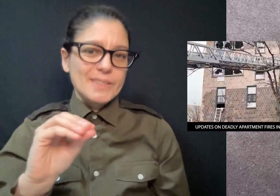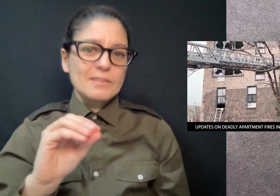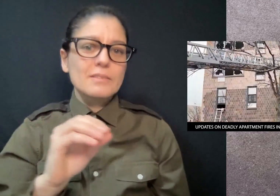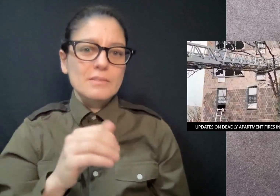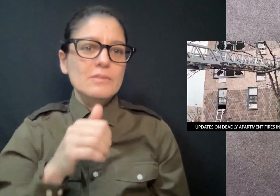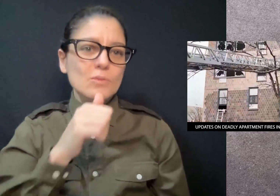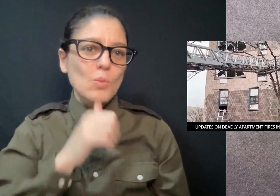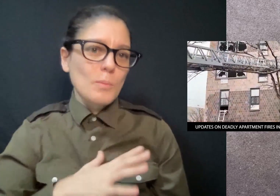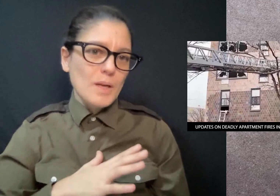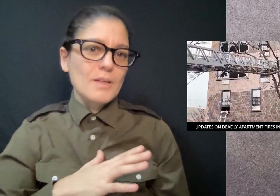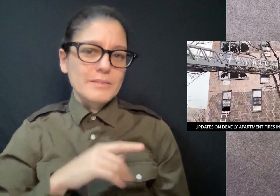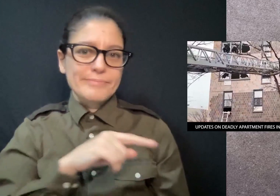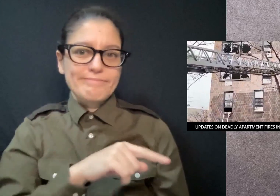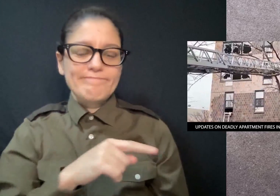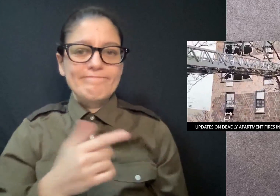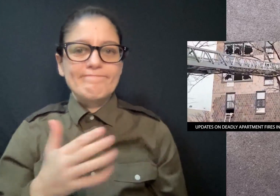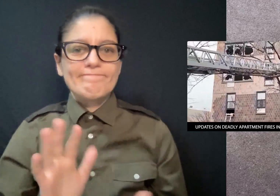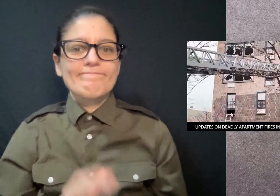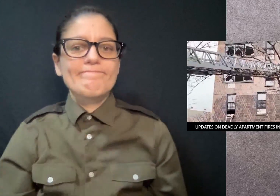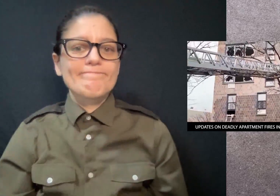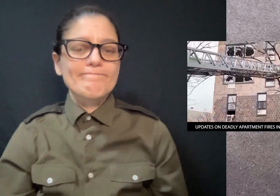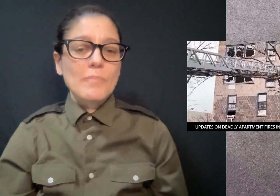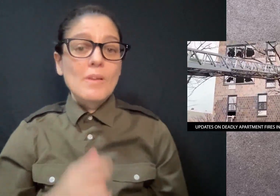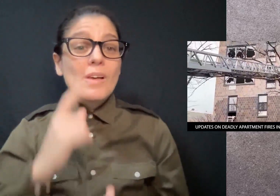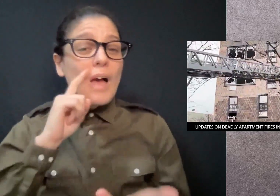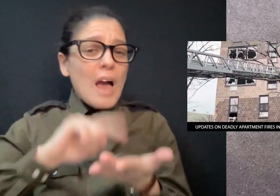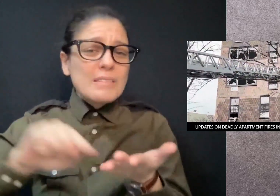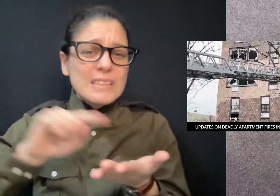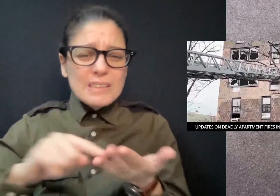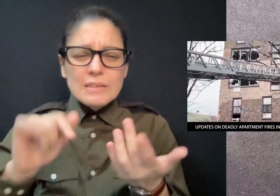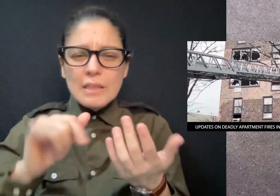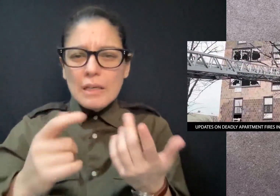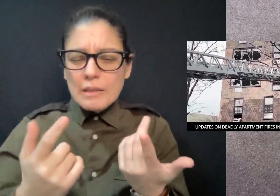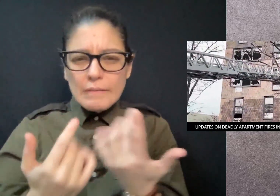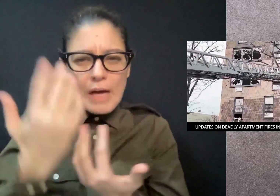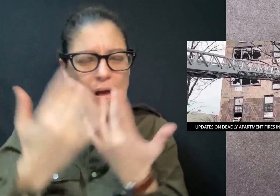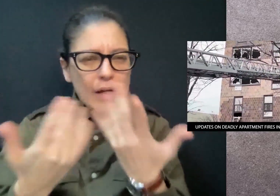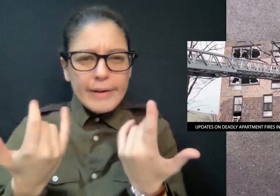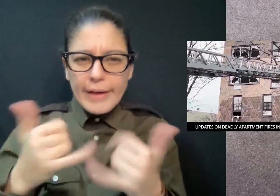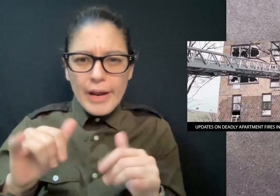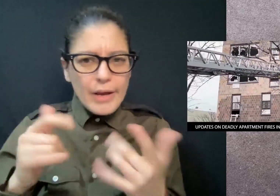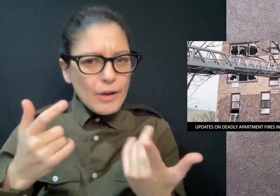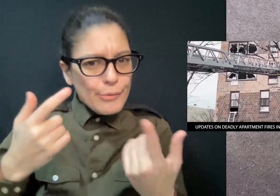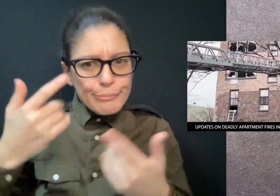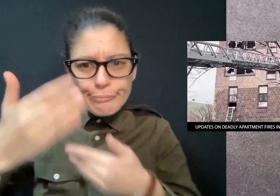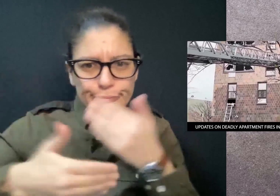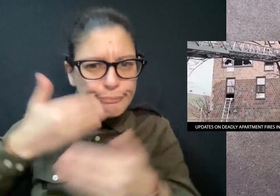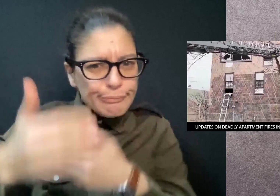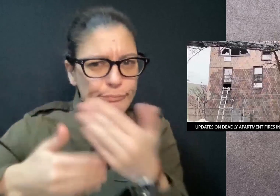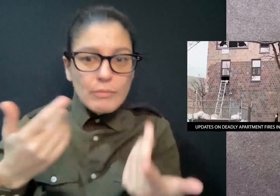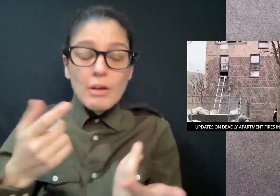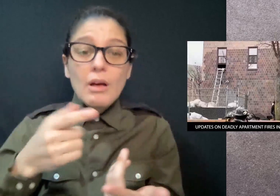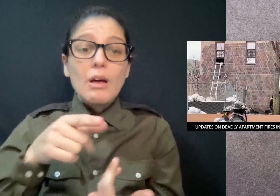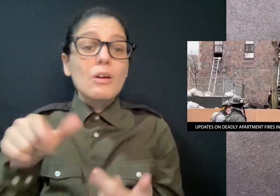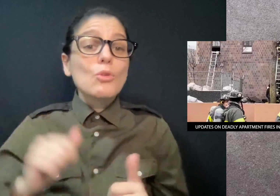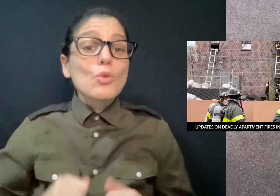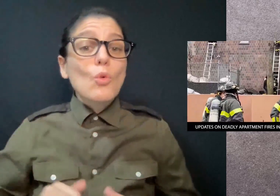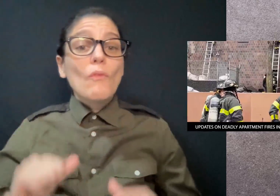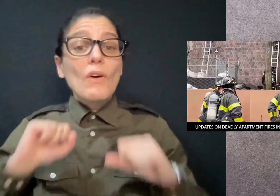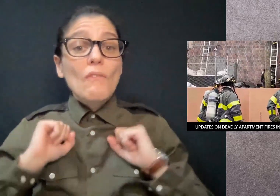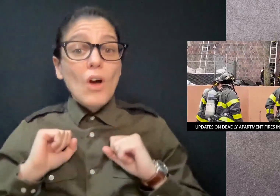In New York, authorities have released the names of 14 of the 19 victims killed in an apartment fire